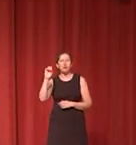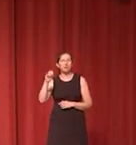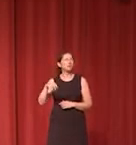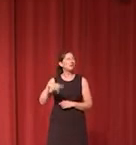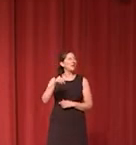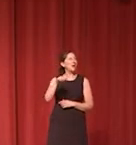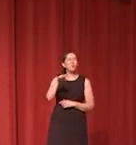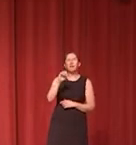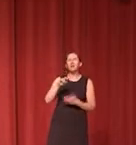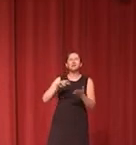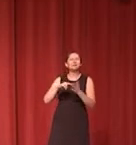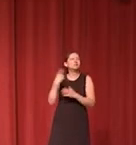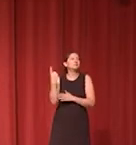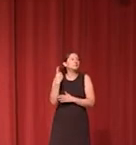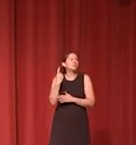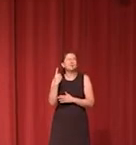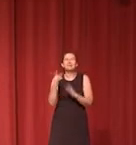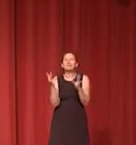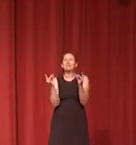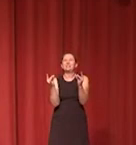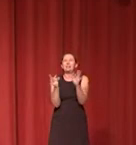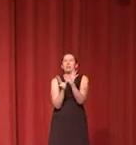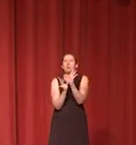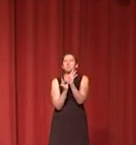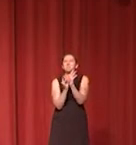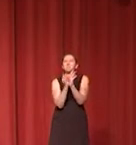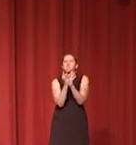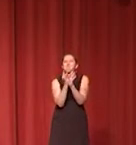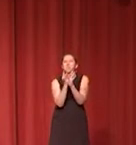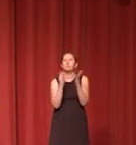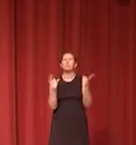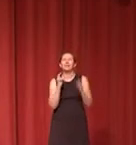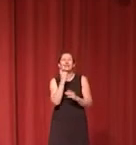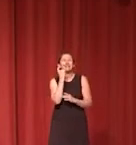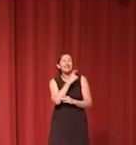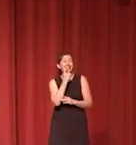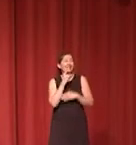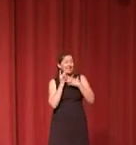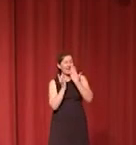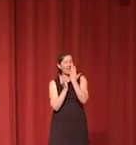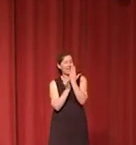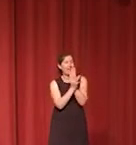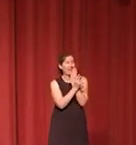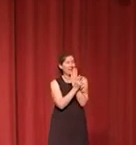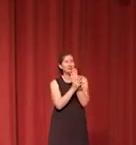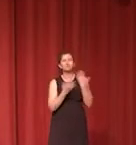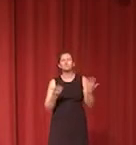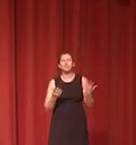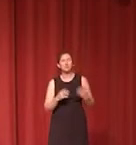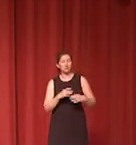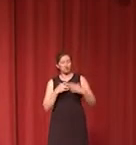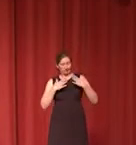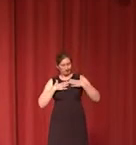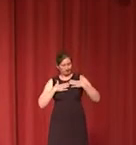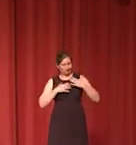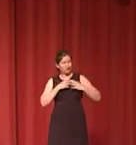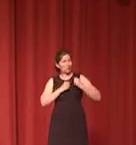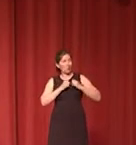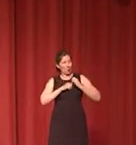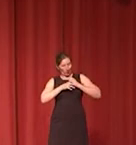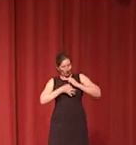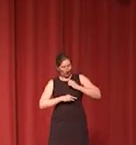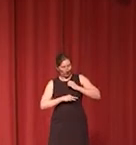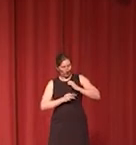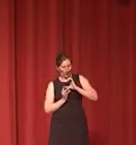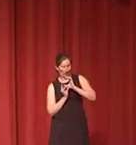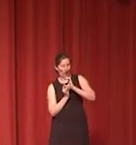our arteries, plaques in our teeth. These in particular are amyloid plaques, so sticky deposits of this protein amyloid. And we're